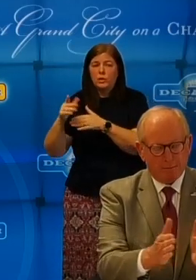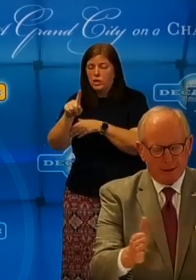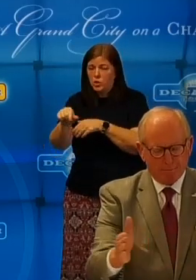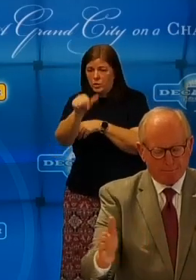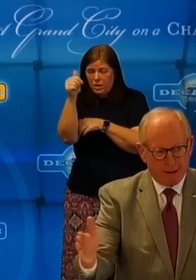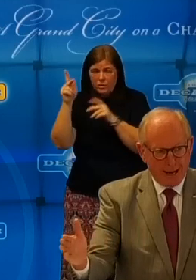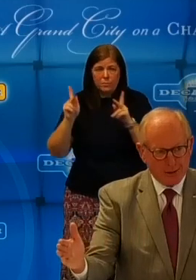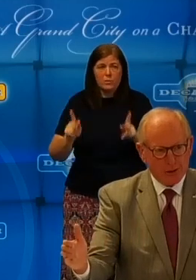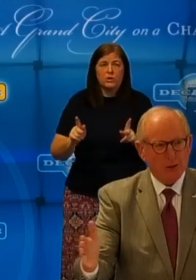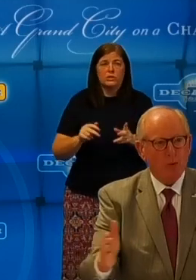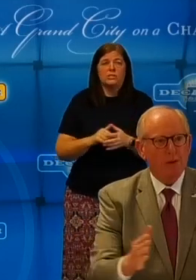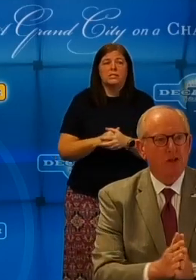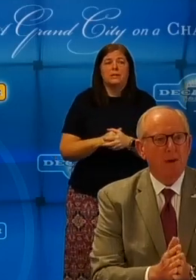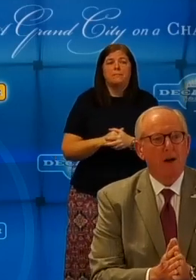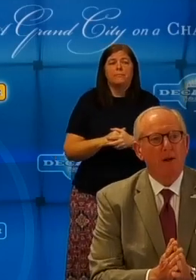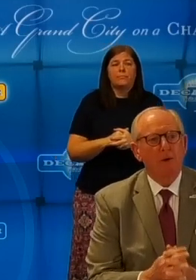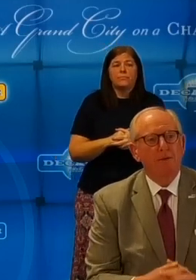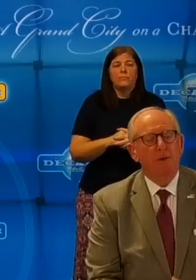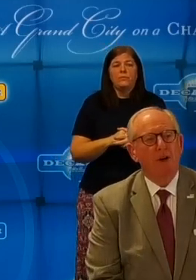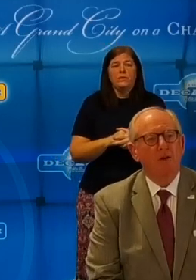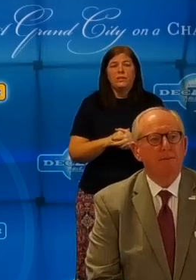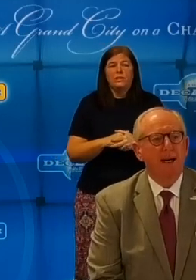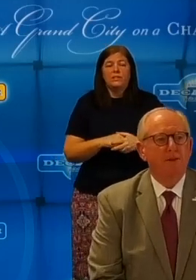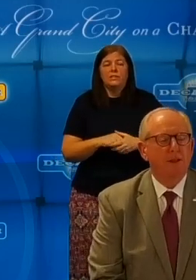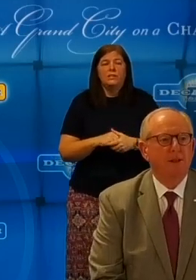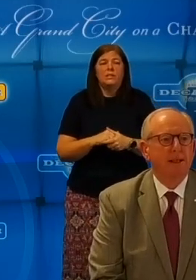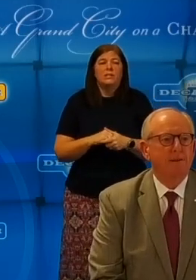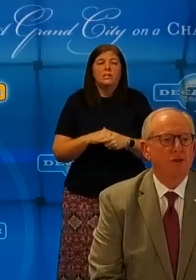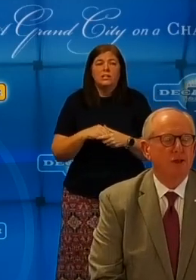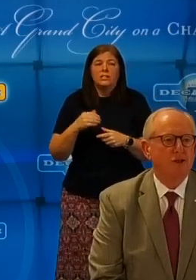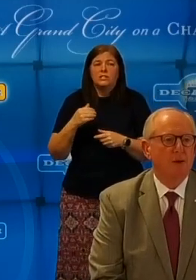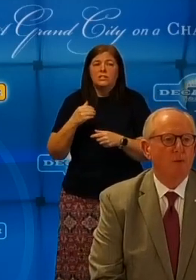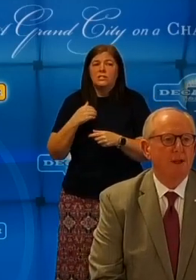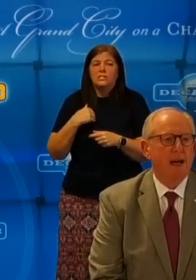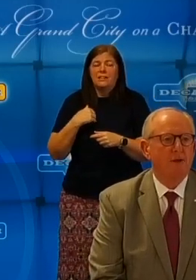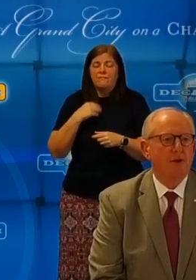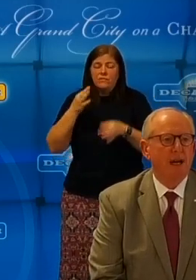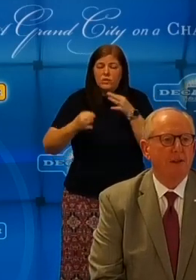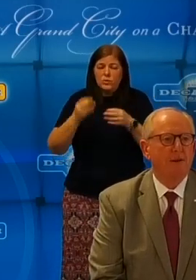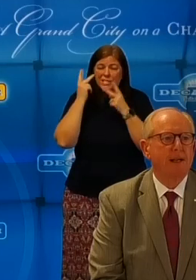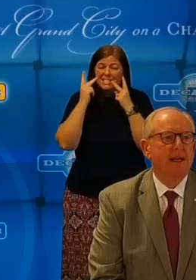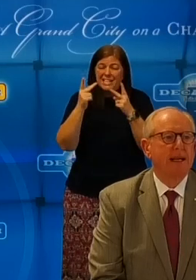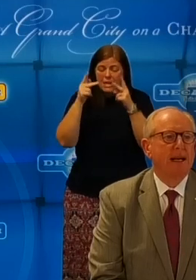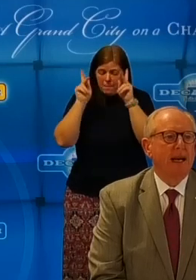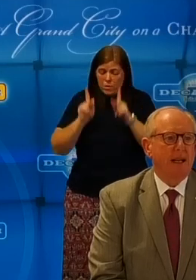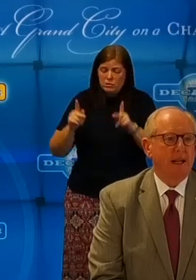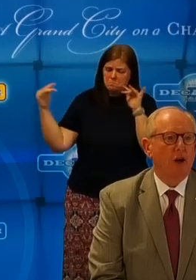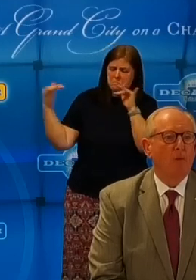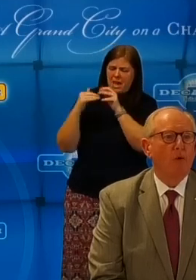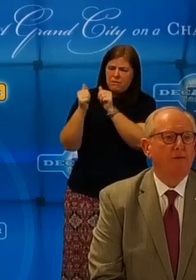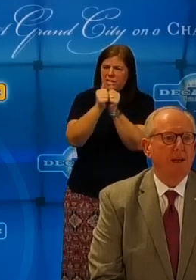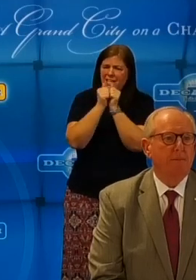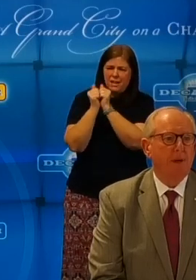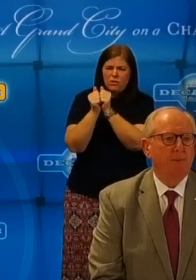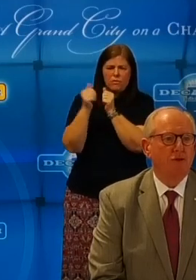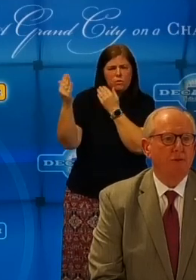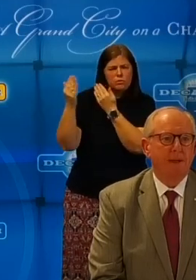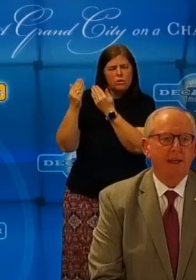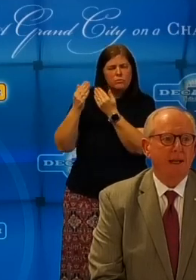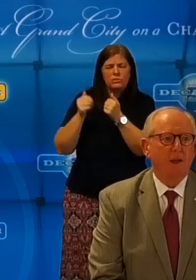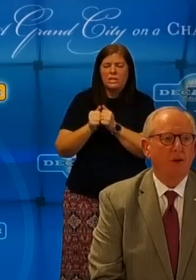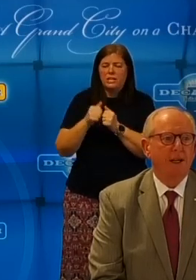that hand signal with the smile that we've talked about if you see someone gathering together. And then no more of 10